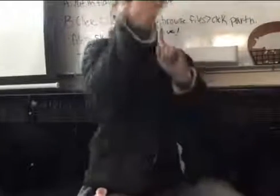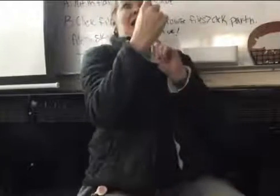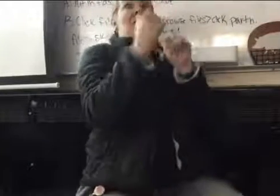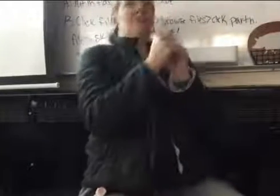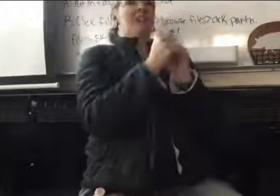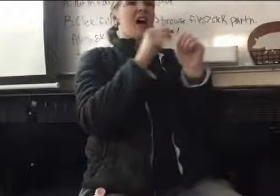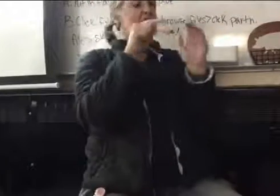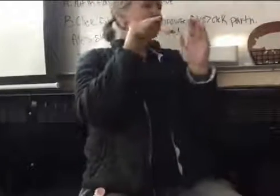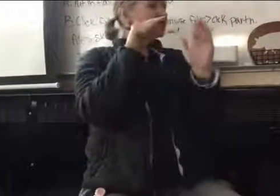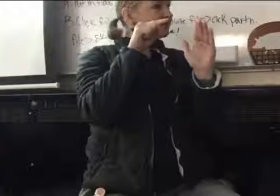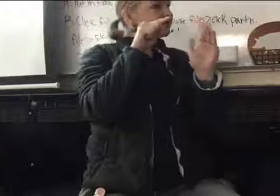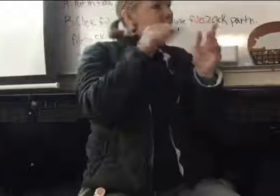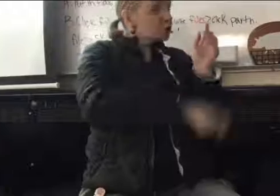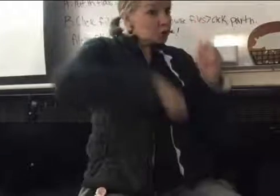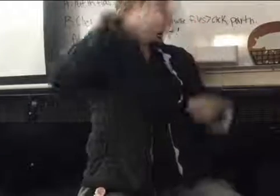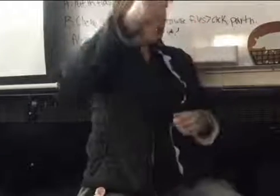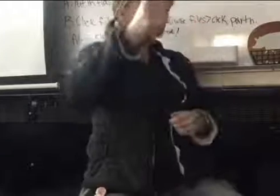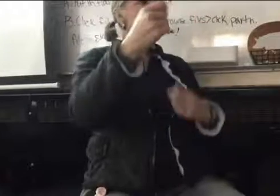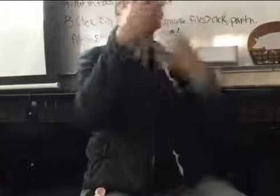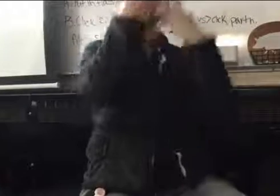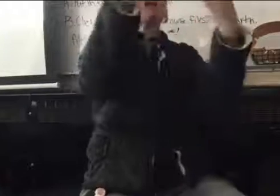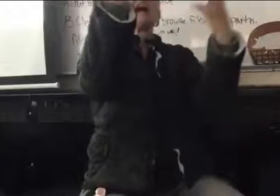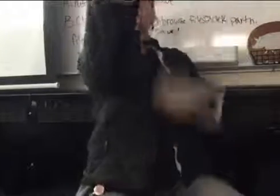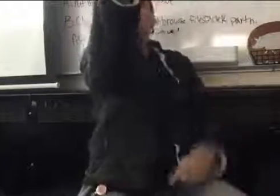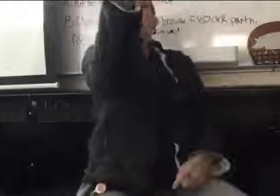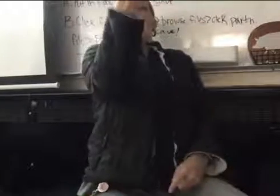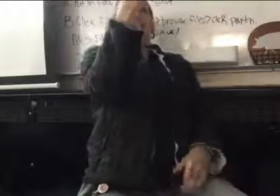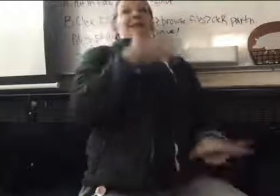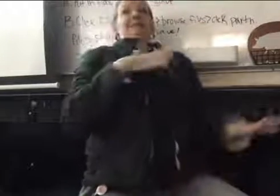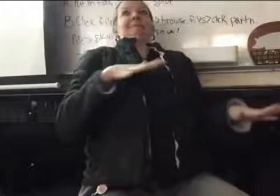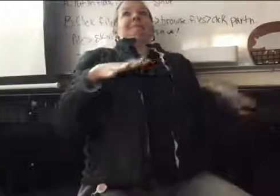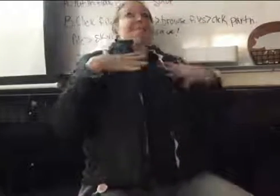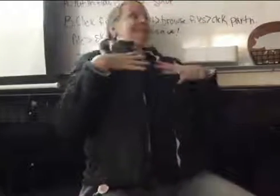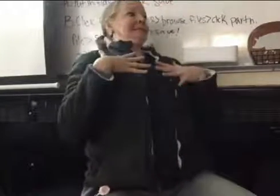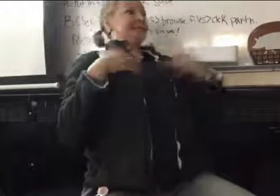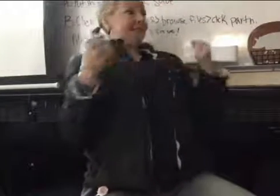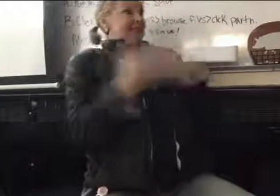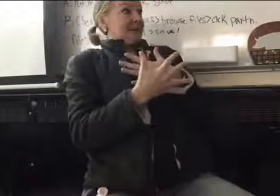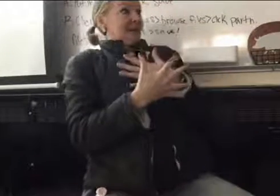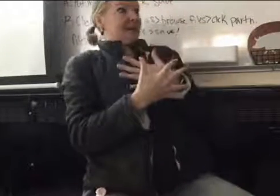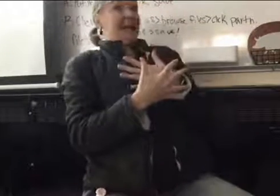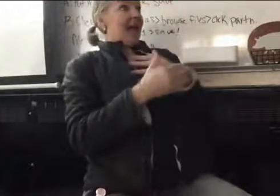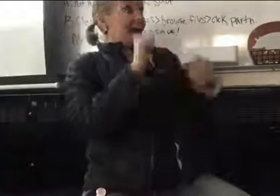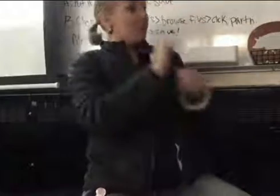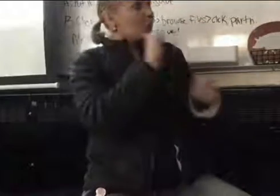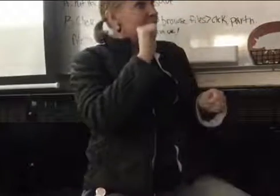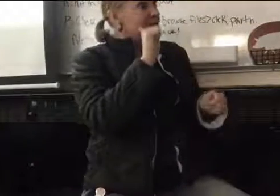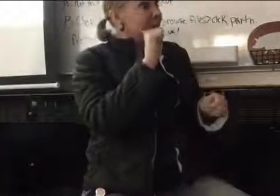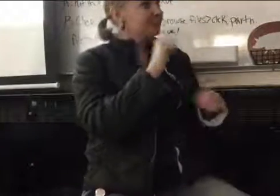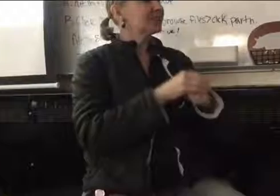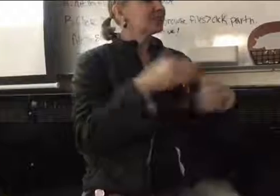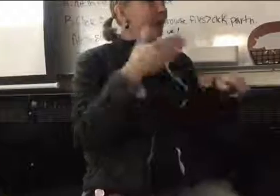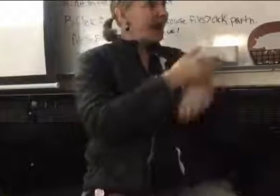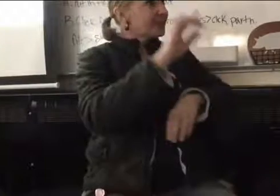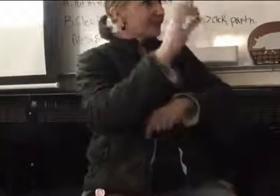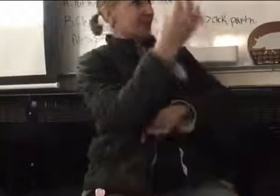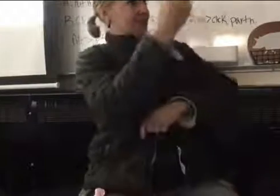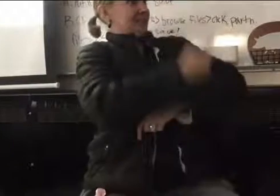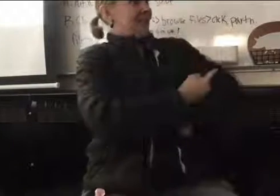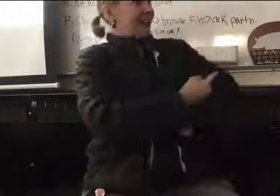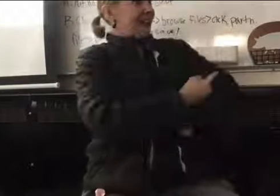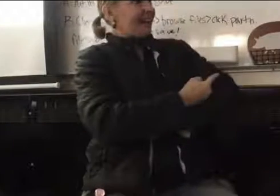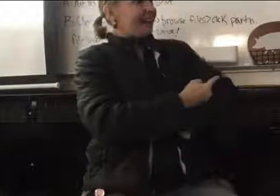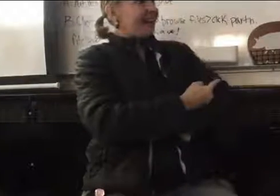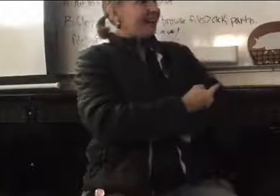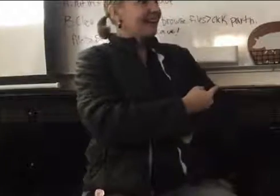and is screaming at you, that's pretty scary and intimidating, and it works. Basically, after the first day, they're